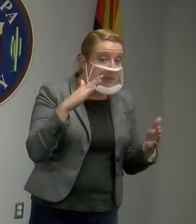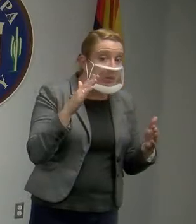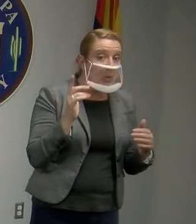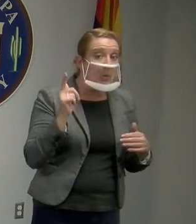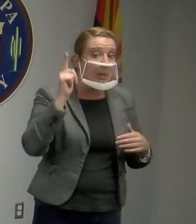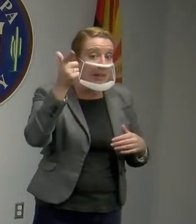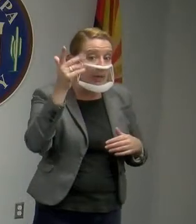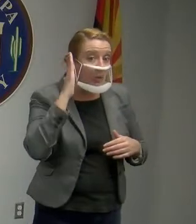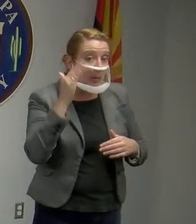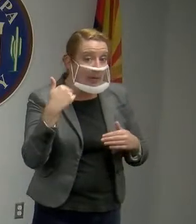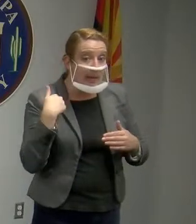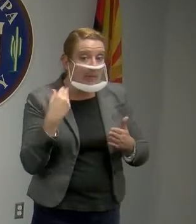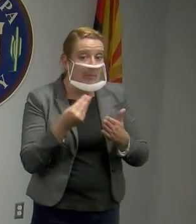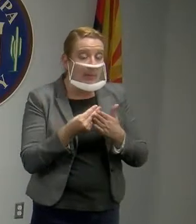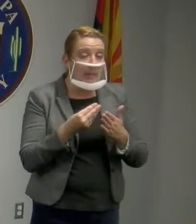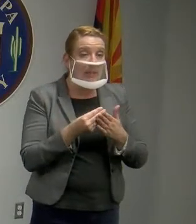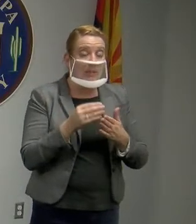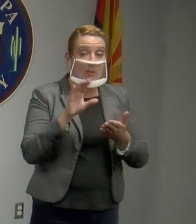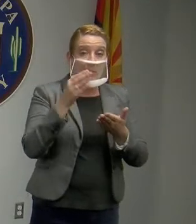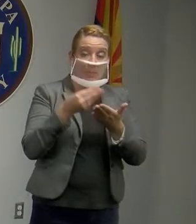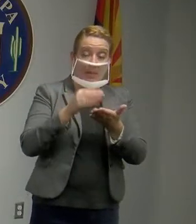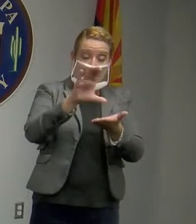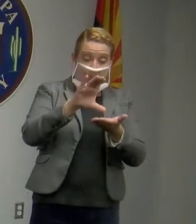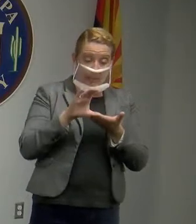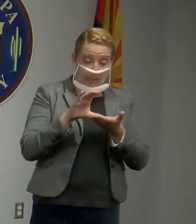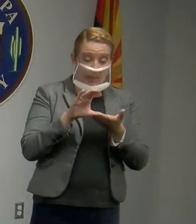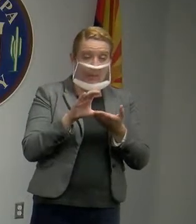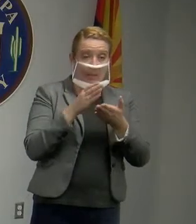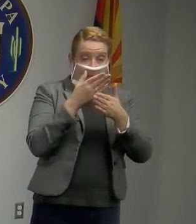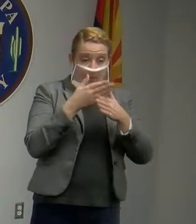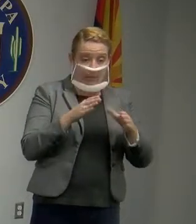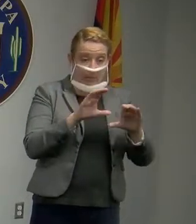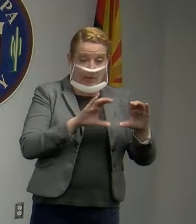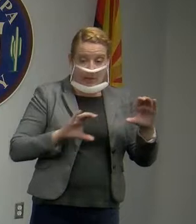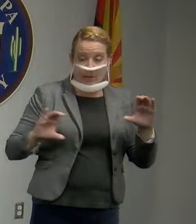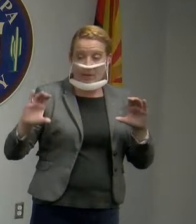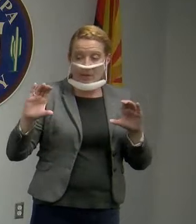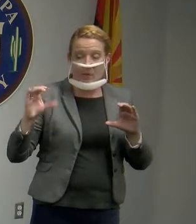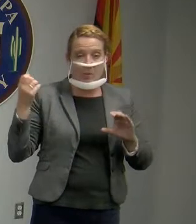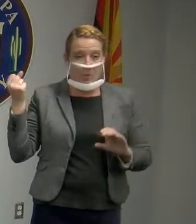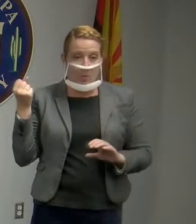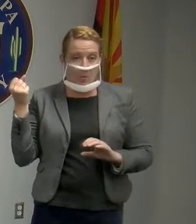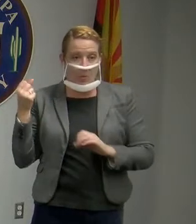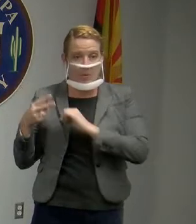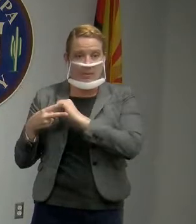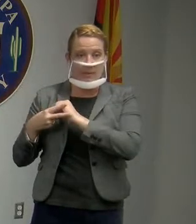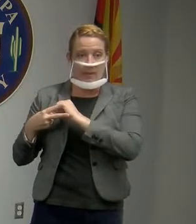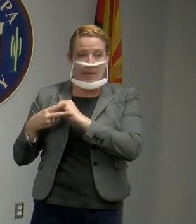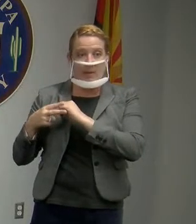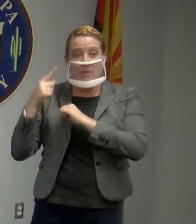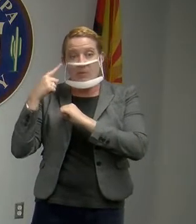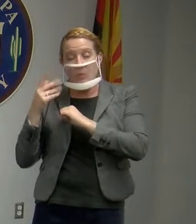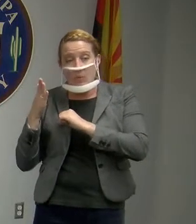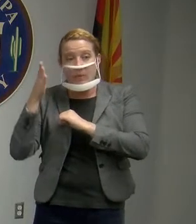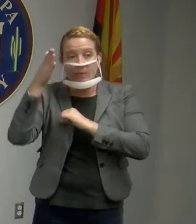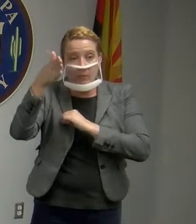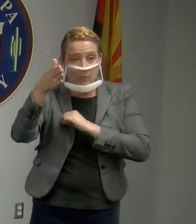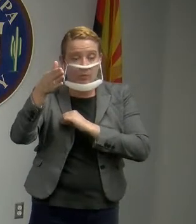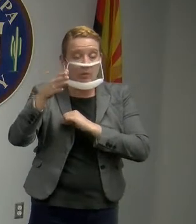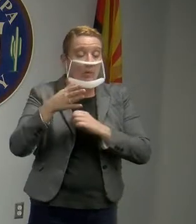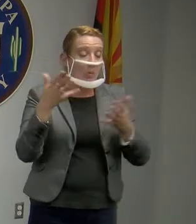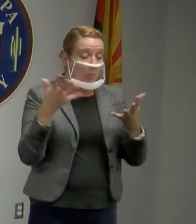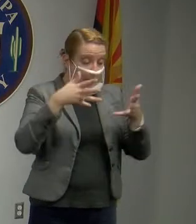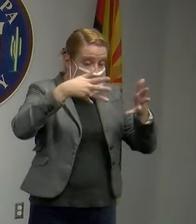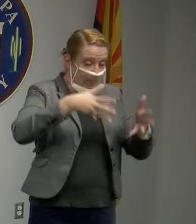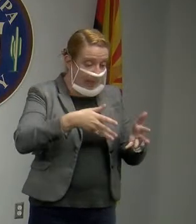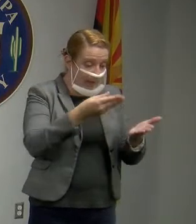money set aside. A lot of this money has been allocated into broad buckets, if you will. I mentioned two of them at the beginning of this. And then,